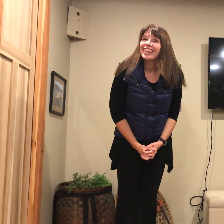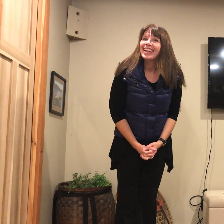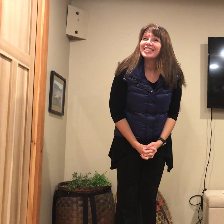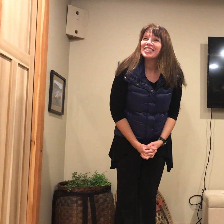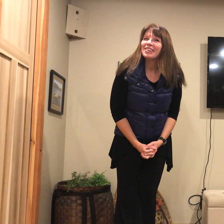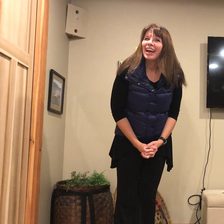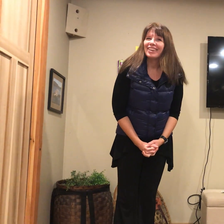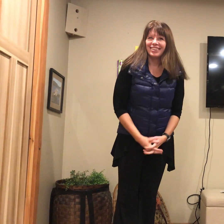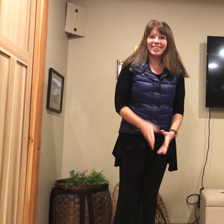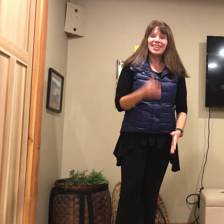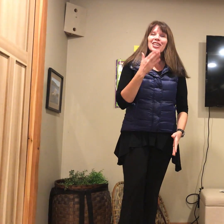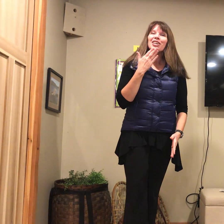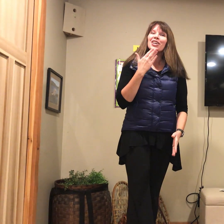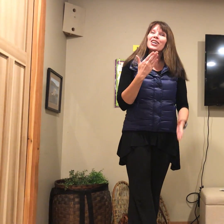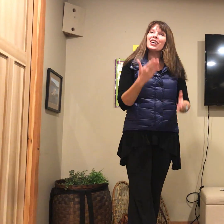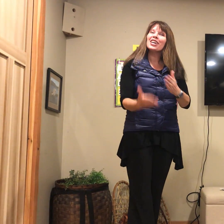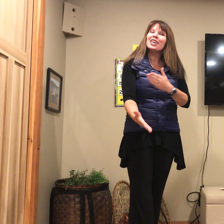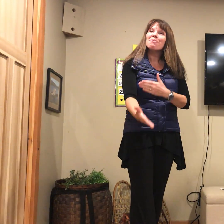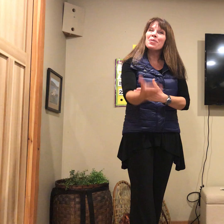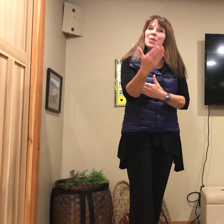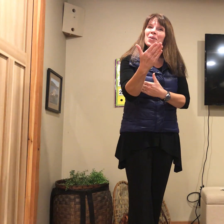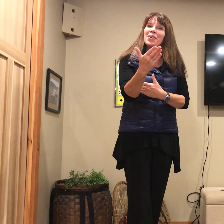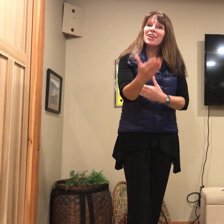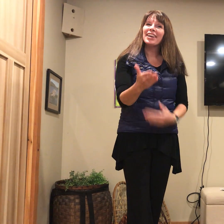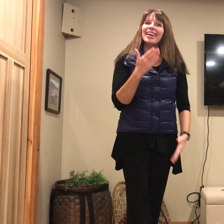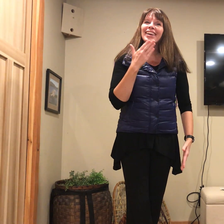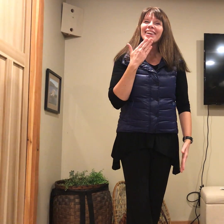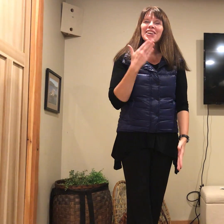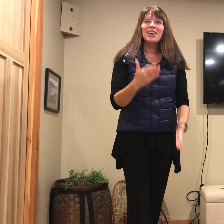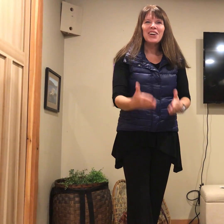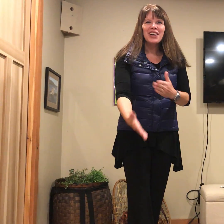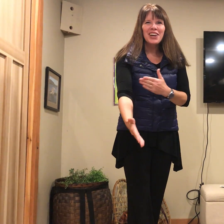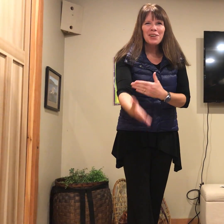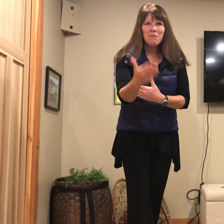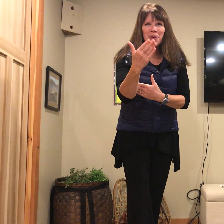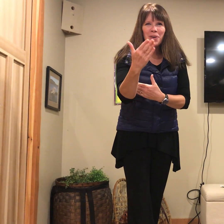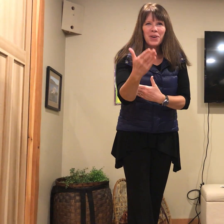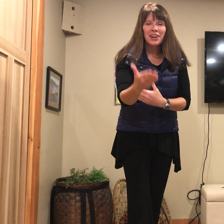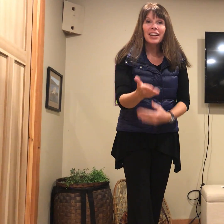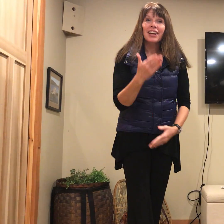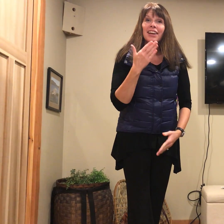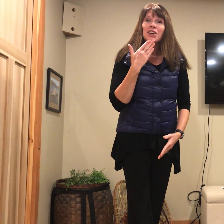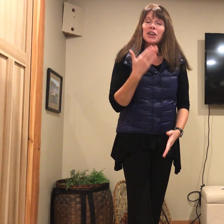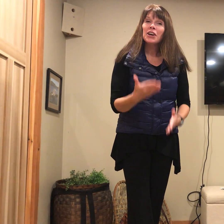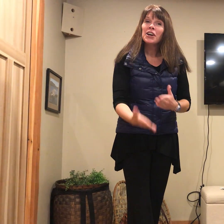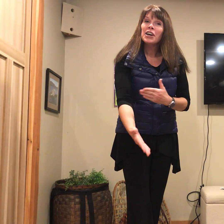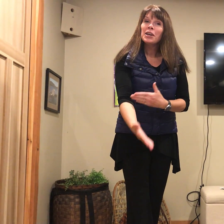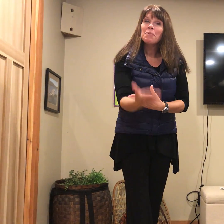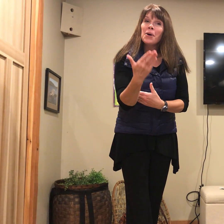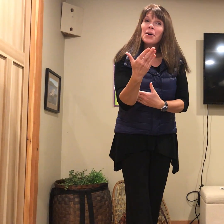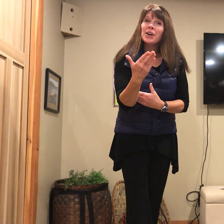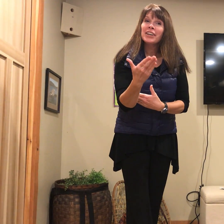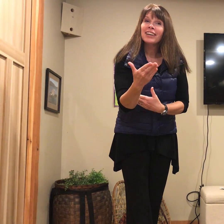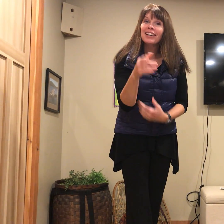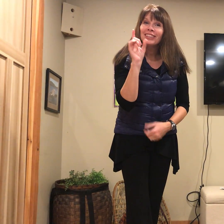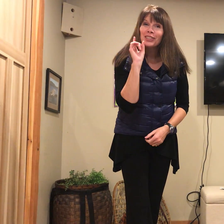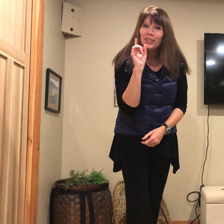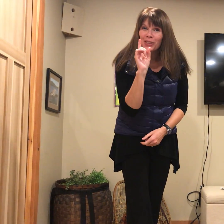Let's do it. Good morning, good morning, good morning to